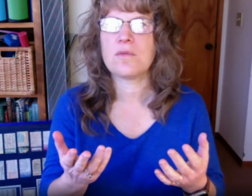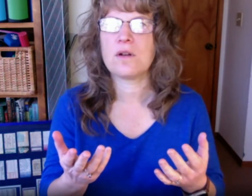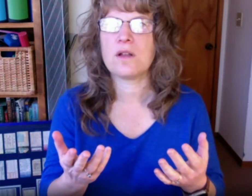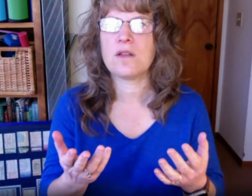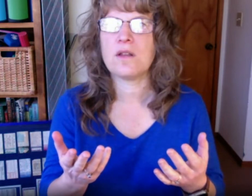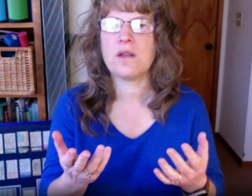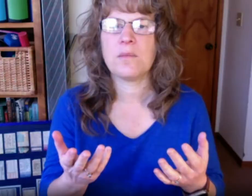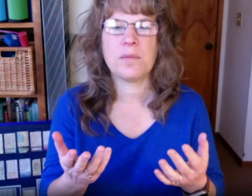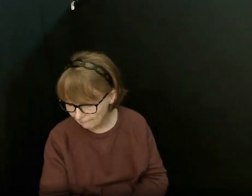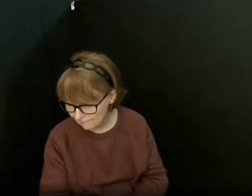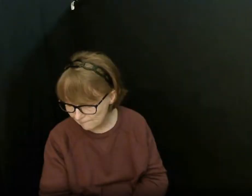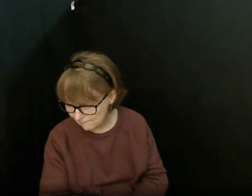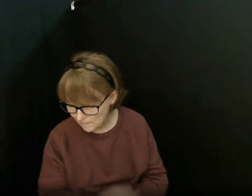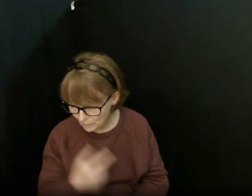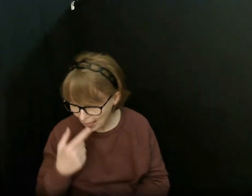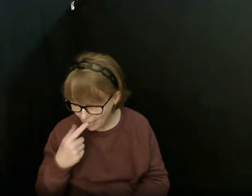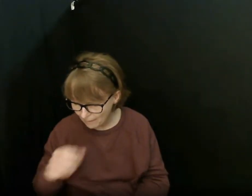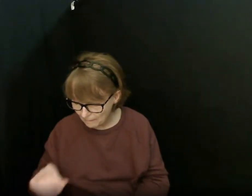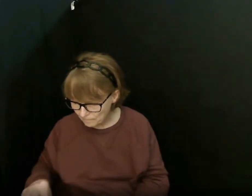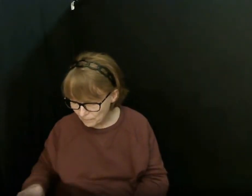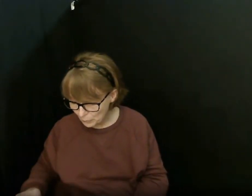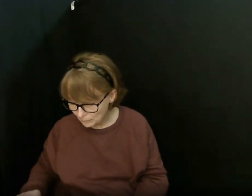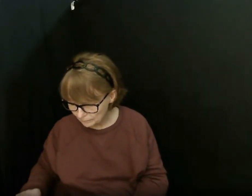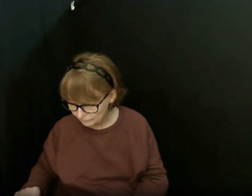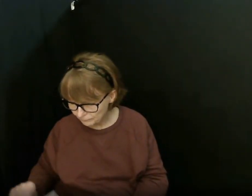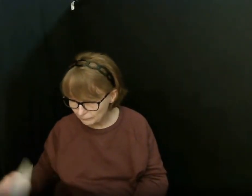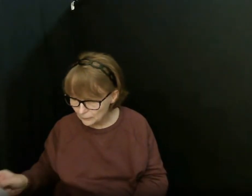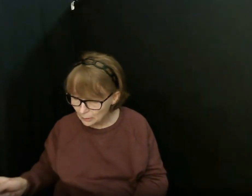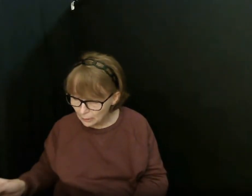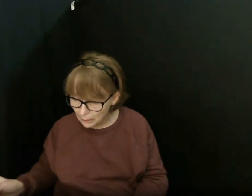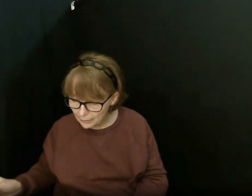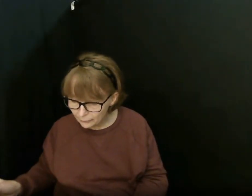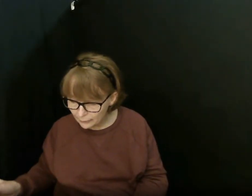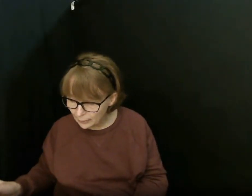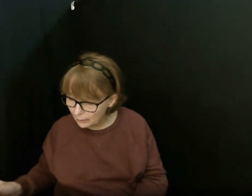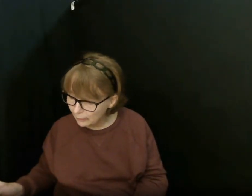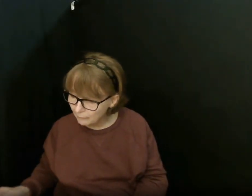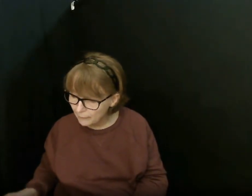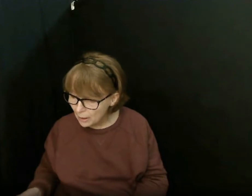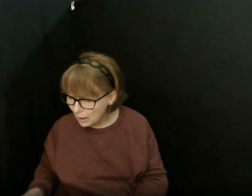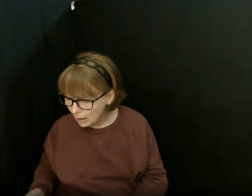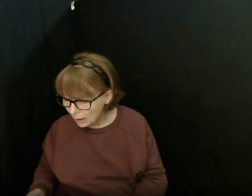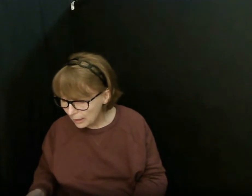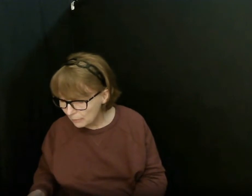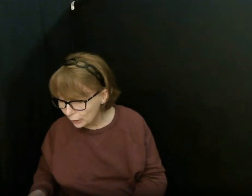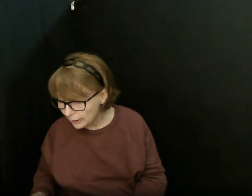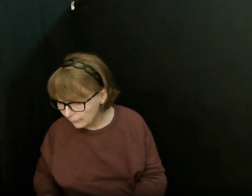one. Maybe it'll come up when we go over lesson 3. Let But me see here. I'm looking right now